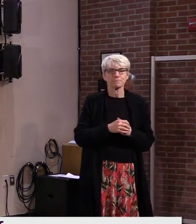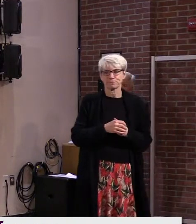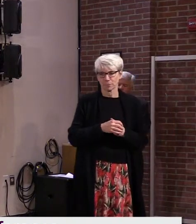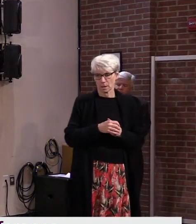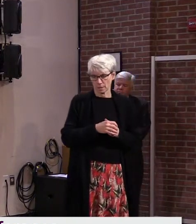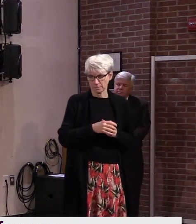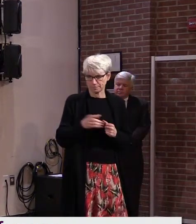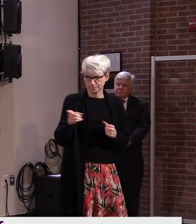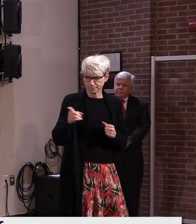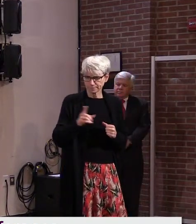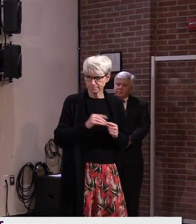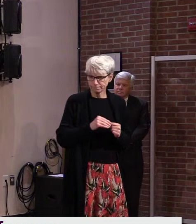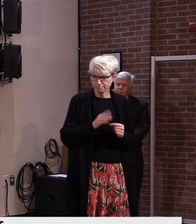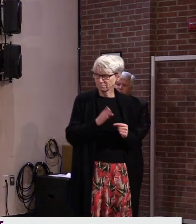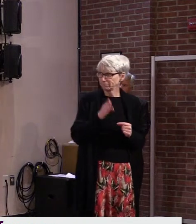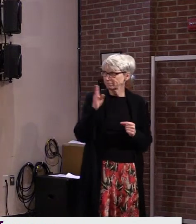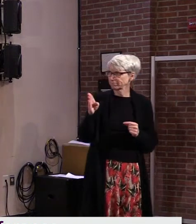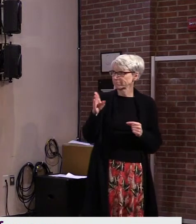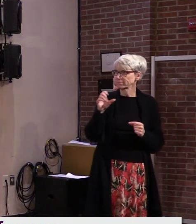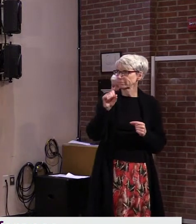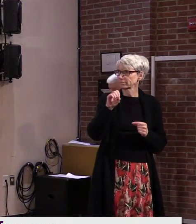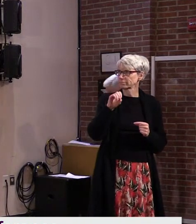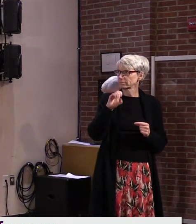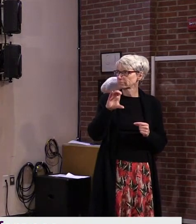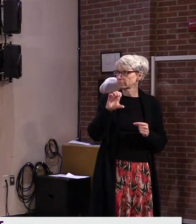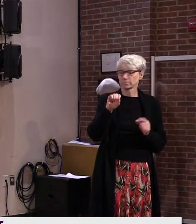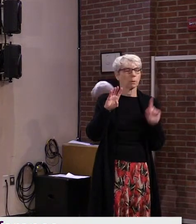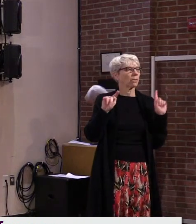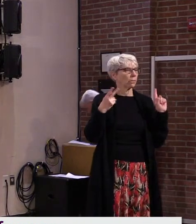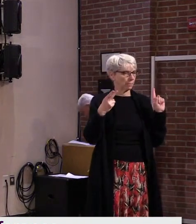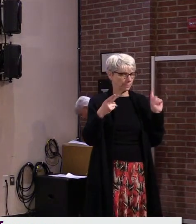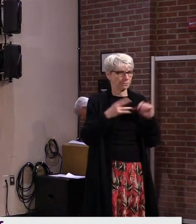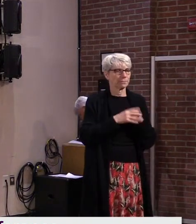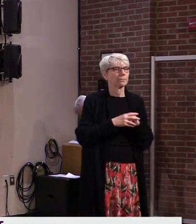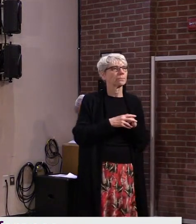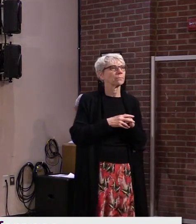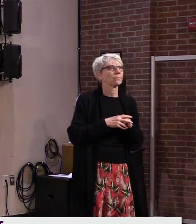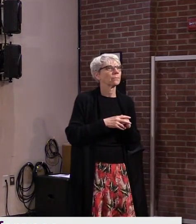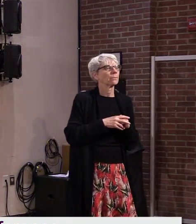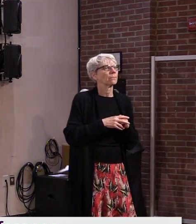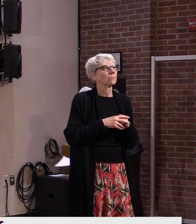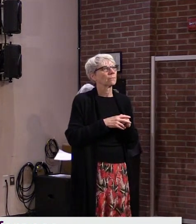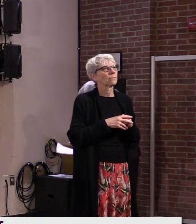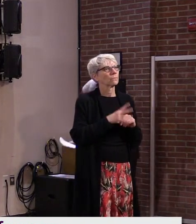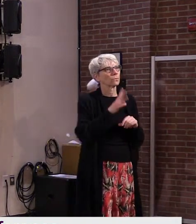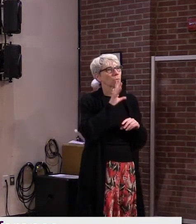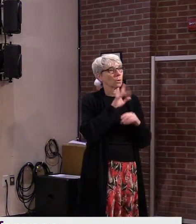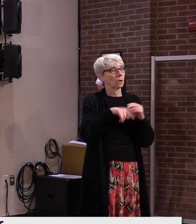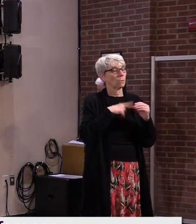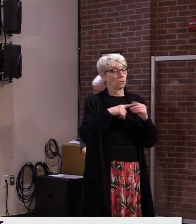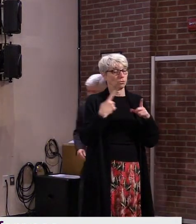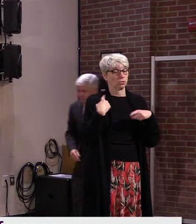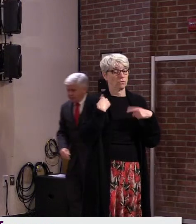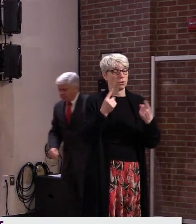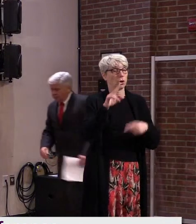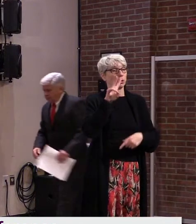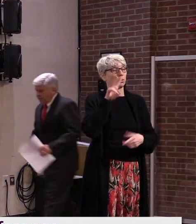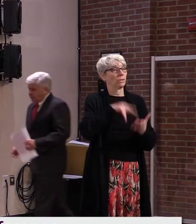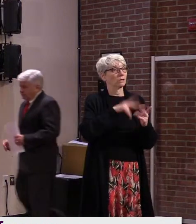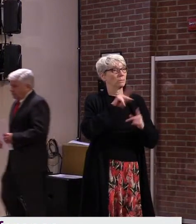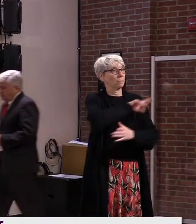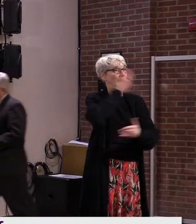And Secretary Smith, maybe this question is for you. The 2,000 number of people registering for